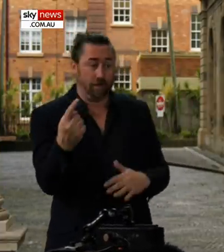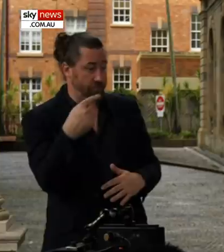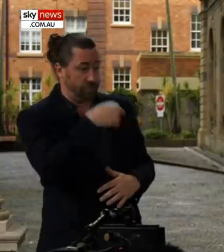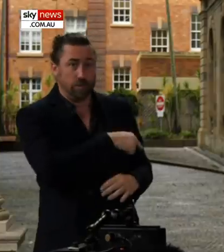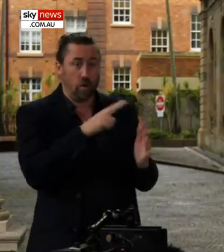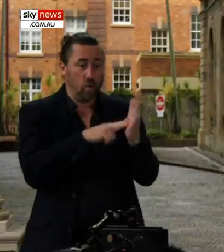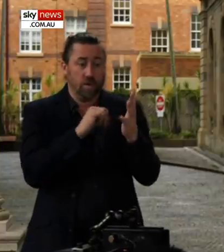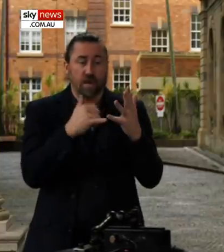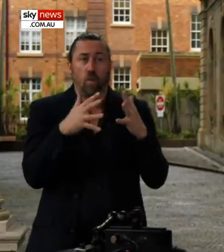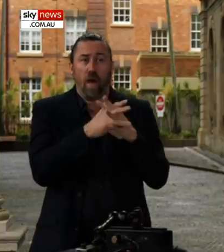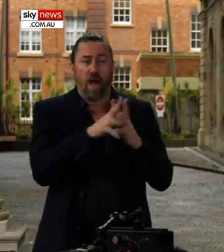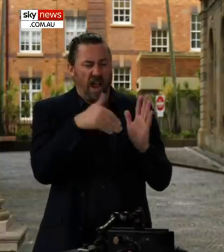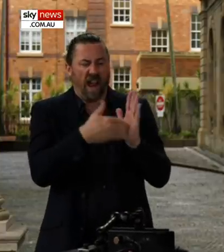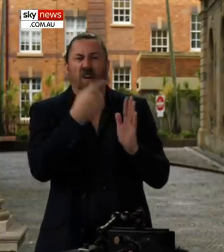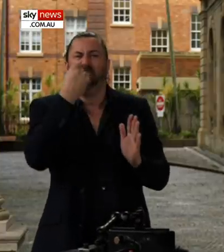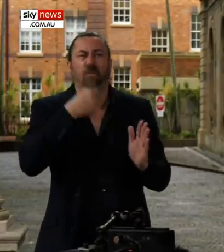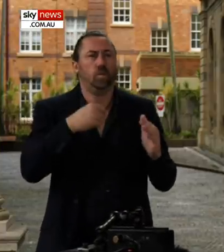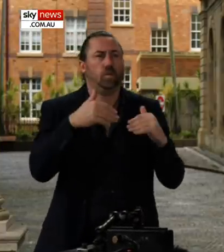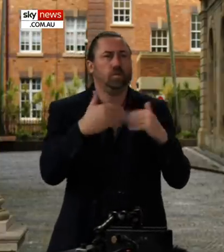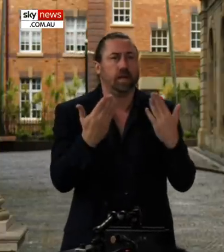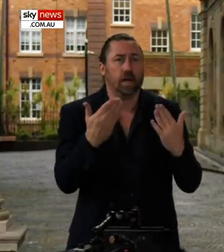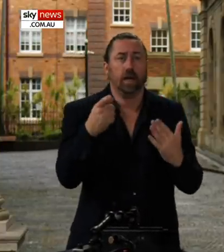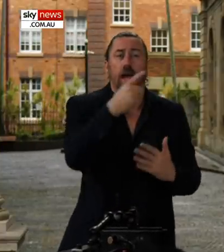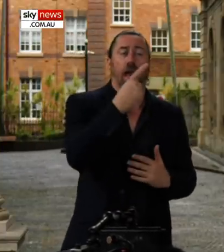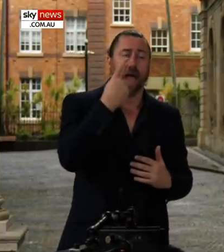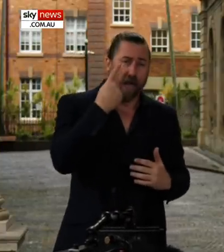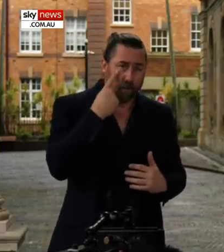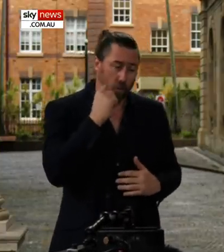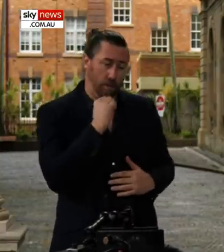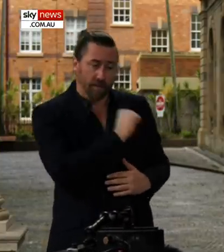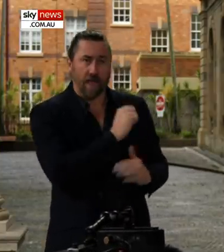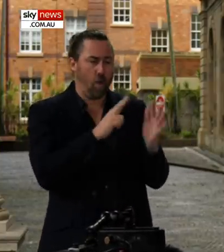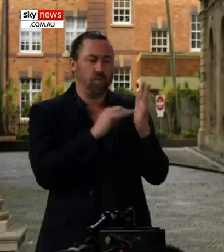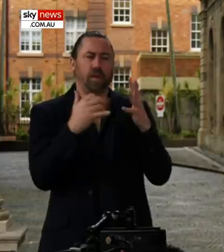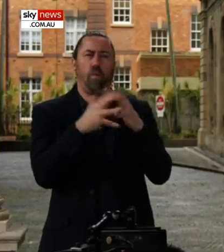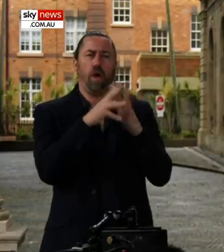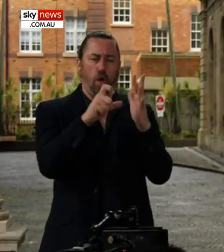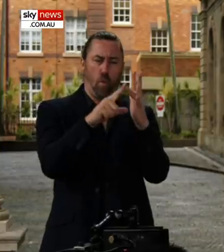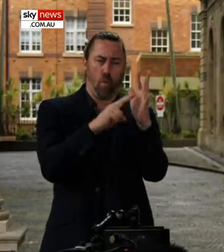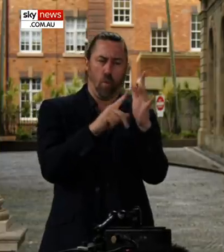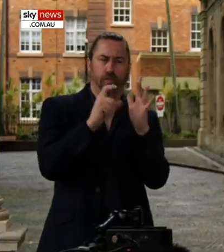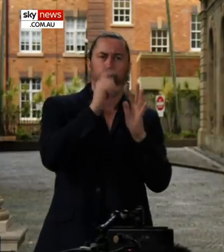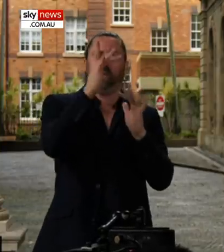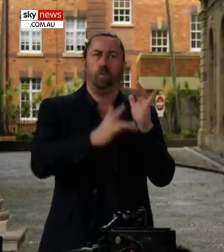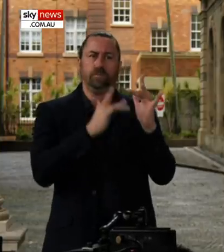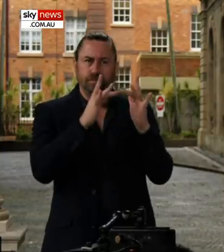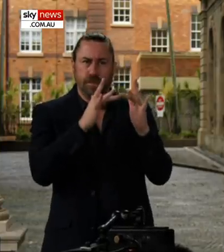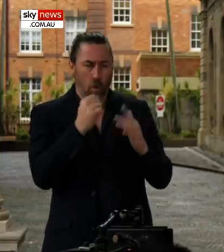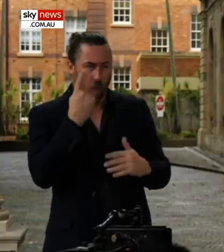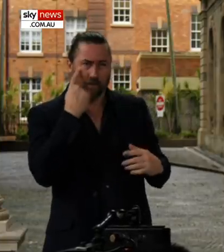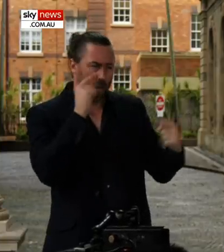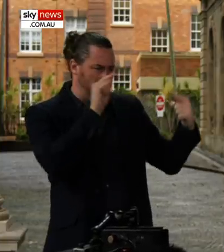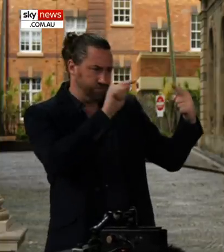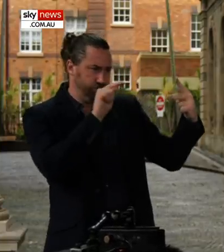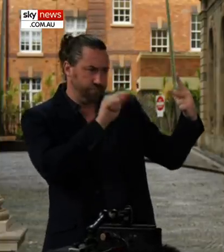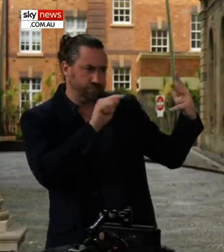South Wales in recent days, please check out the New South Wales COVID website, have a look at the sites that they've